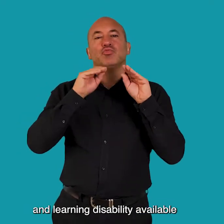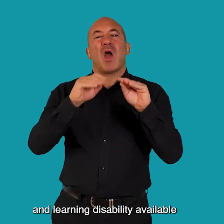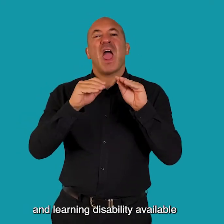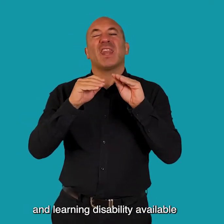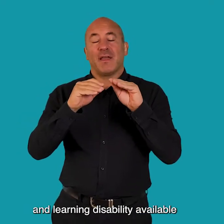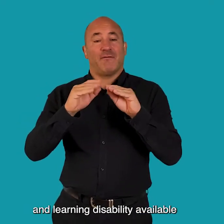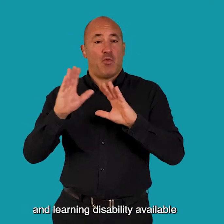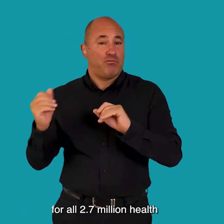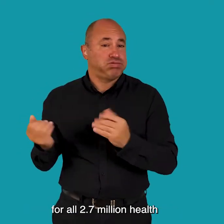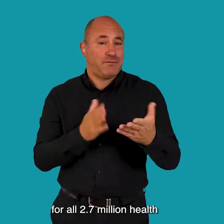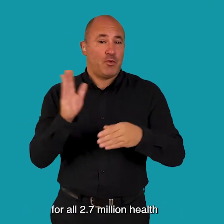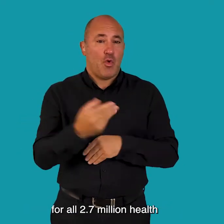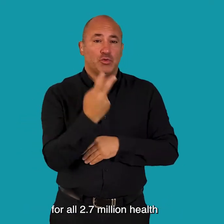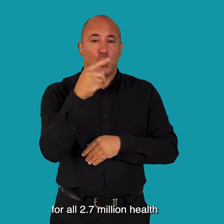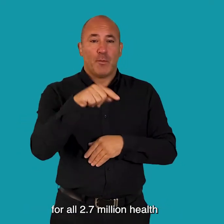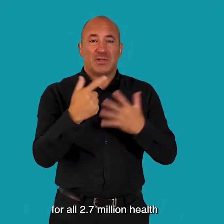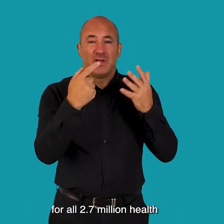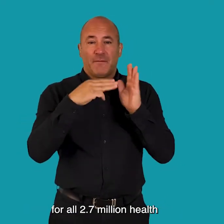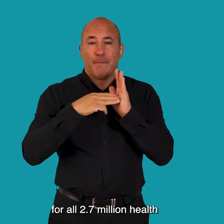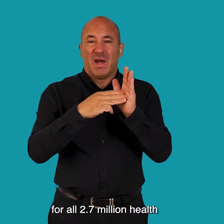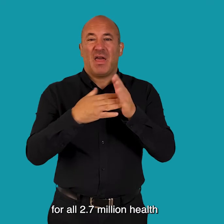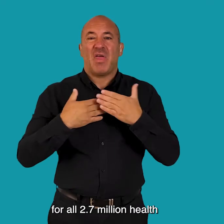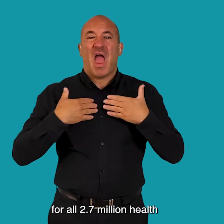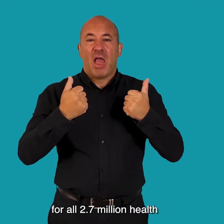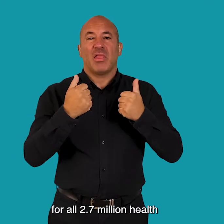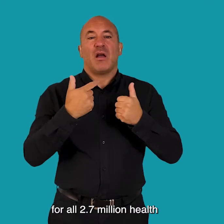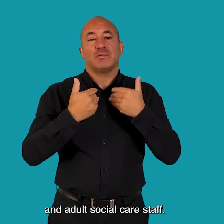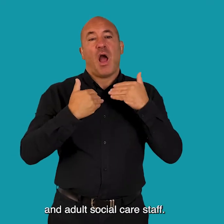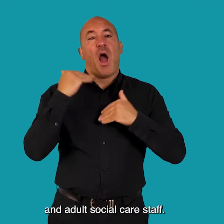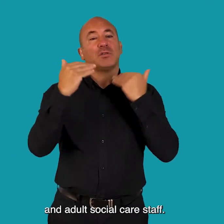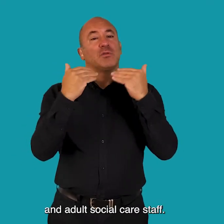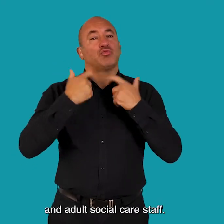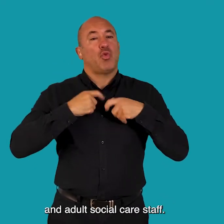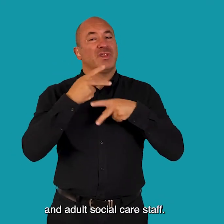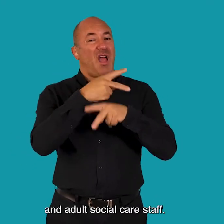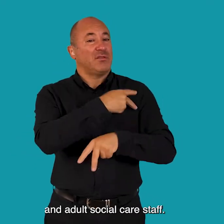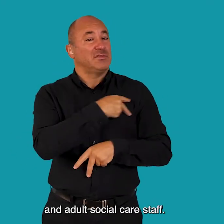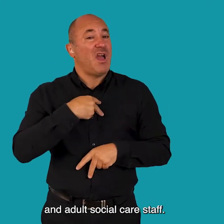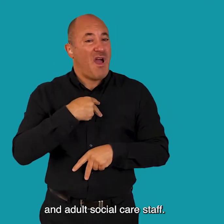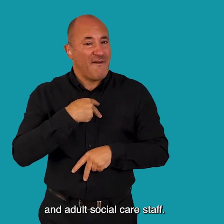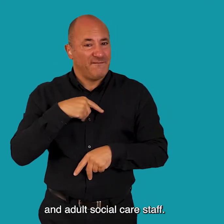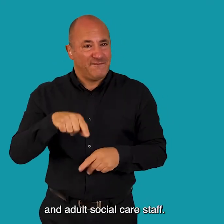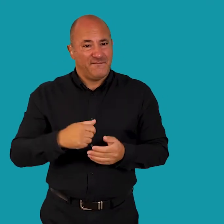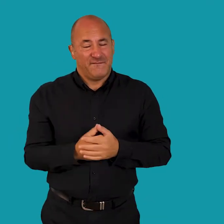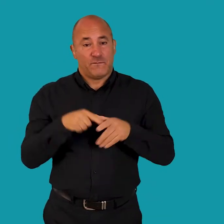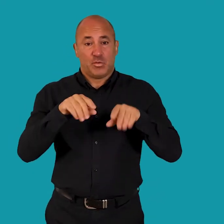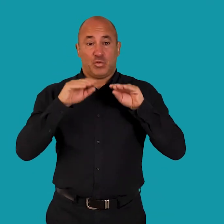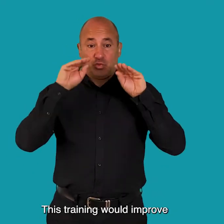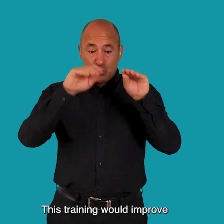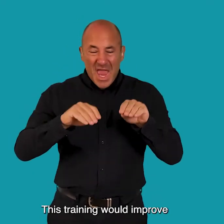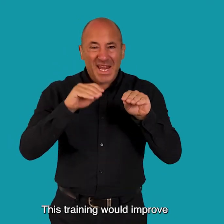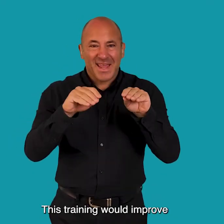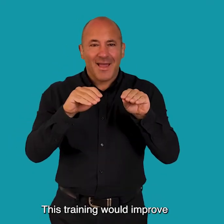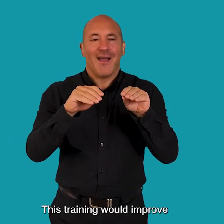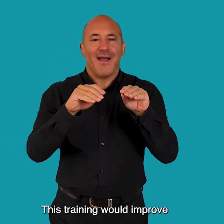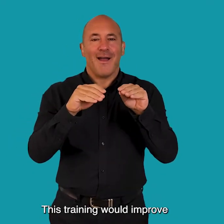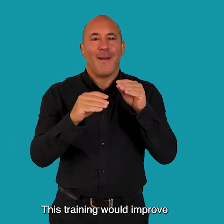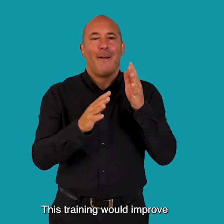disability available for all 2.7 million health and adult social care staff. This training would improve